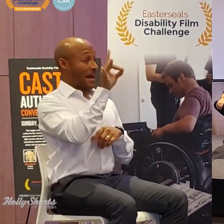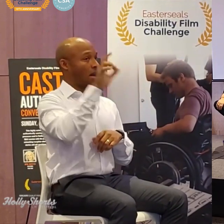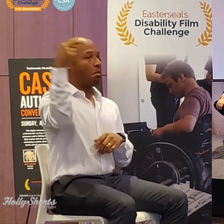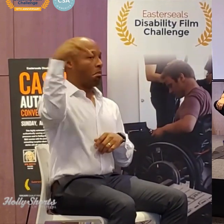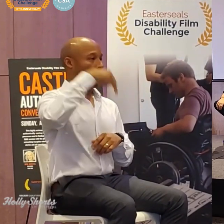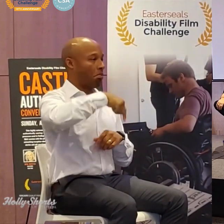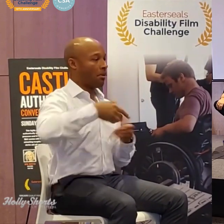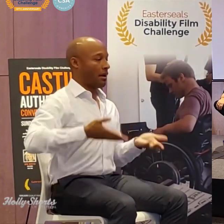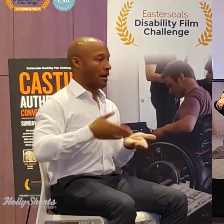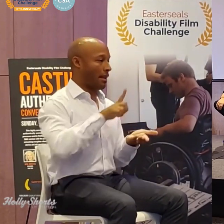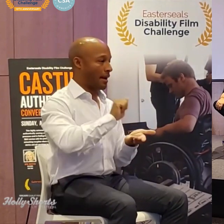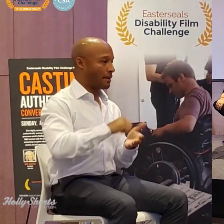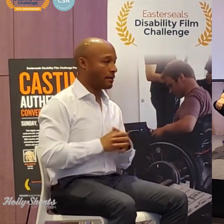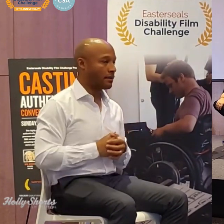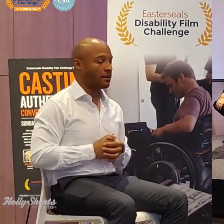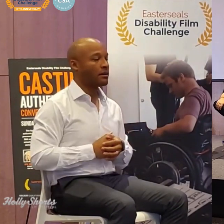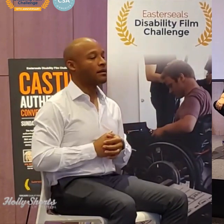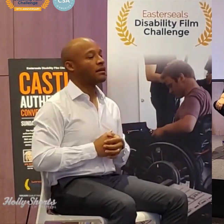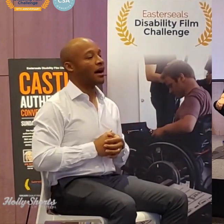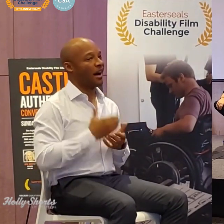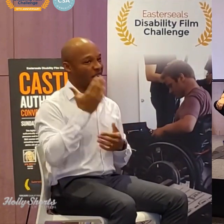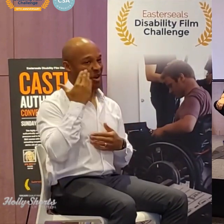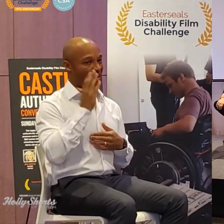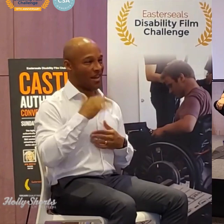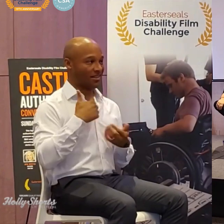and I know I'm dating myself, but who cares?